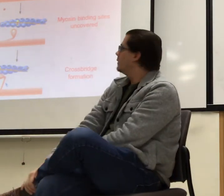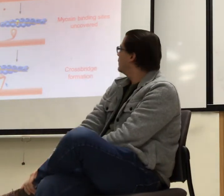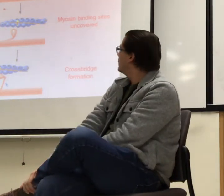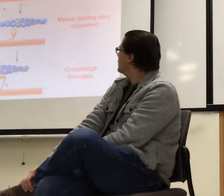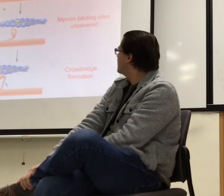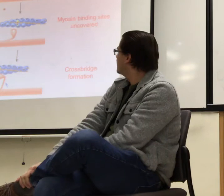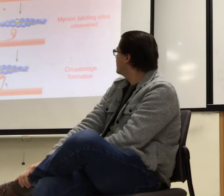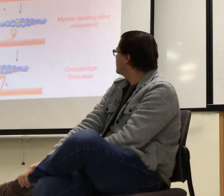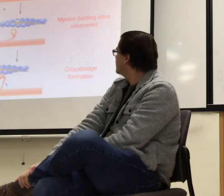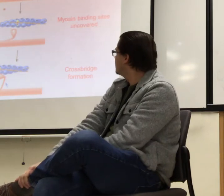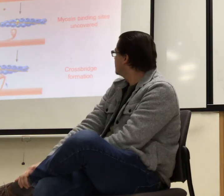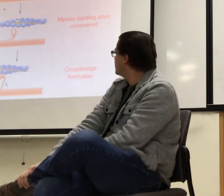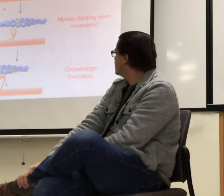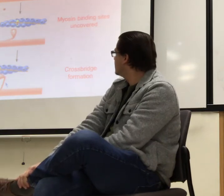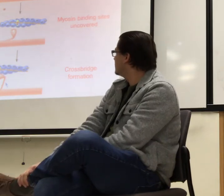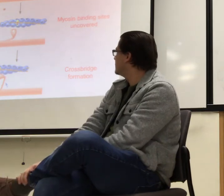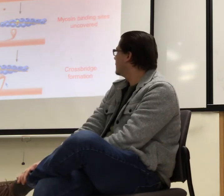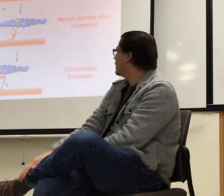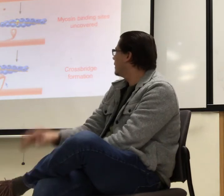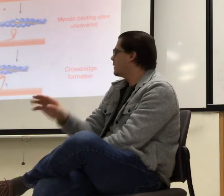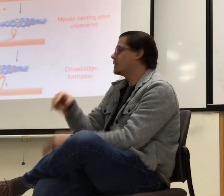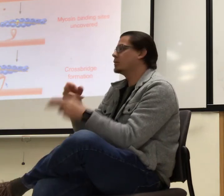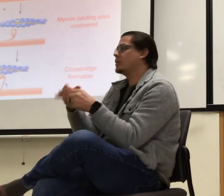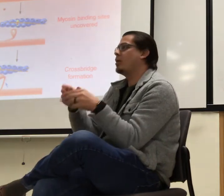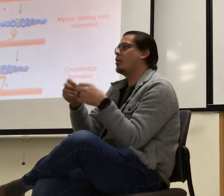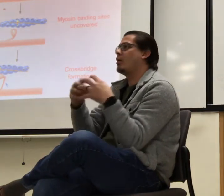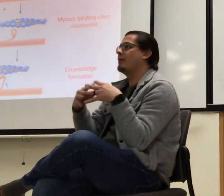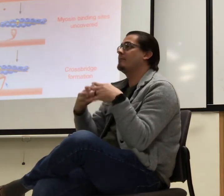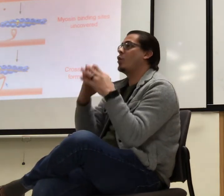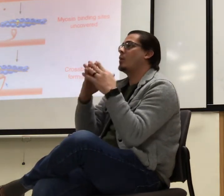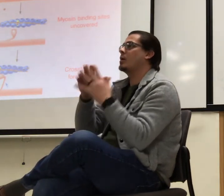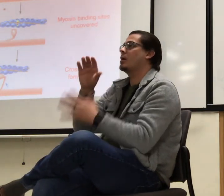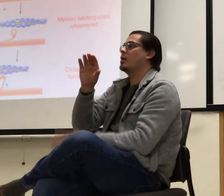forming what's called a quote-unquote cross bridge.